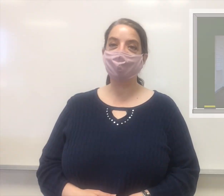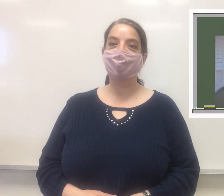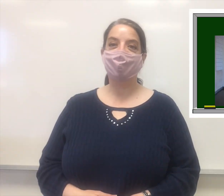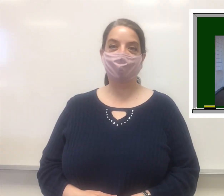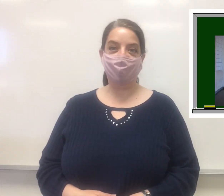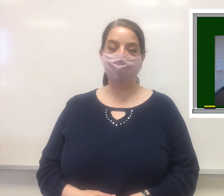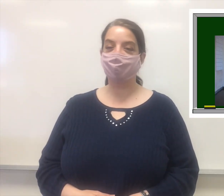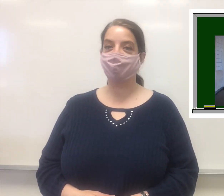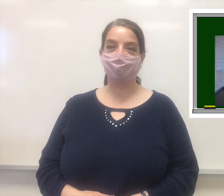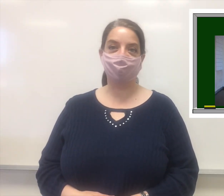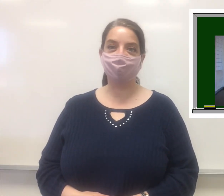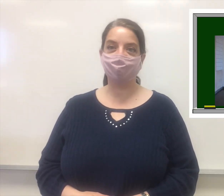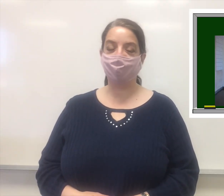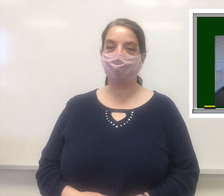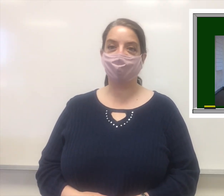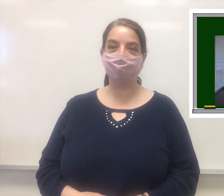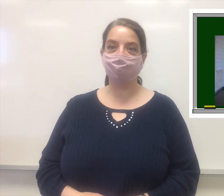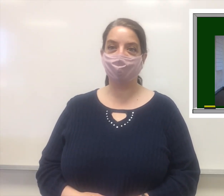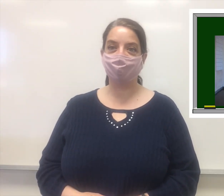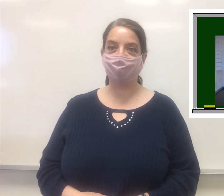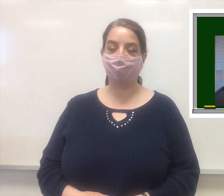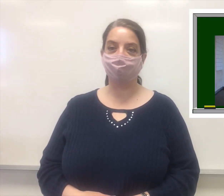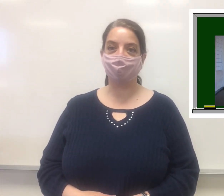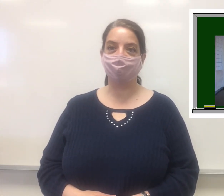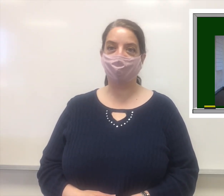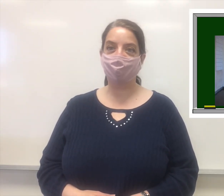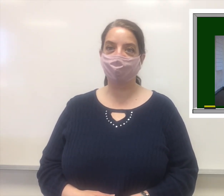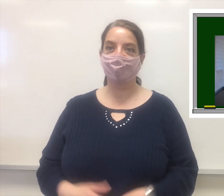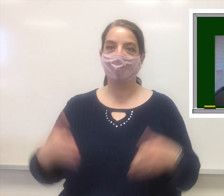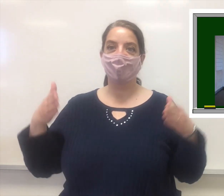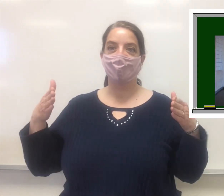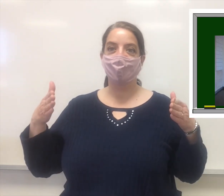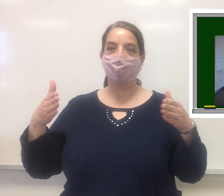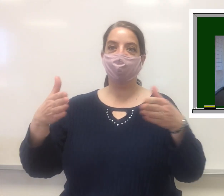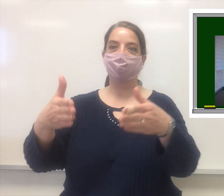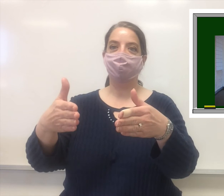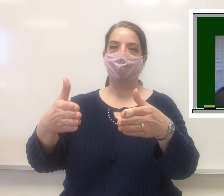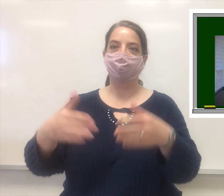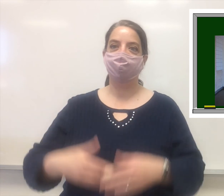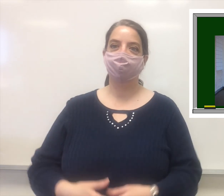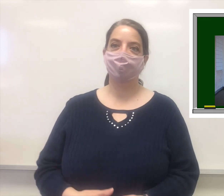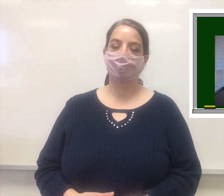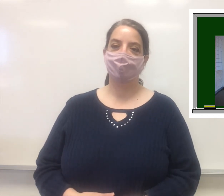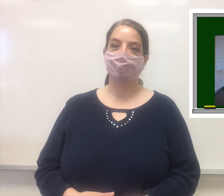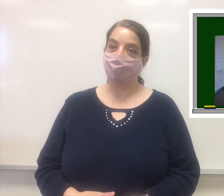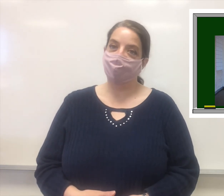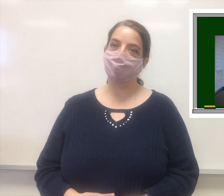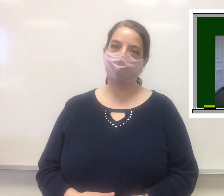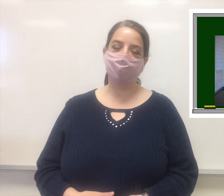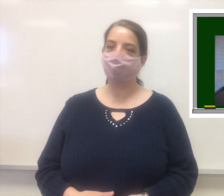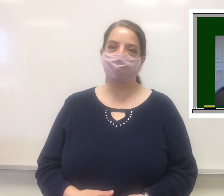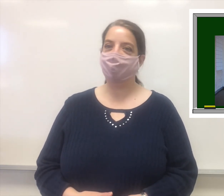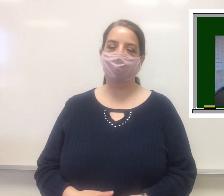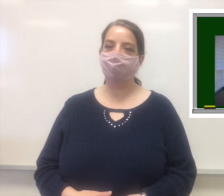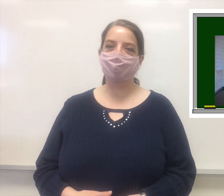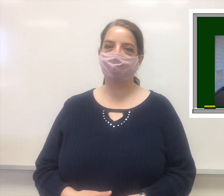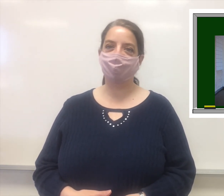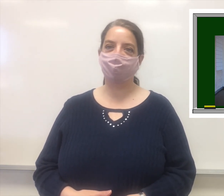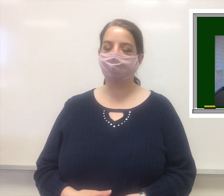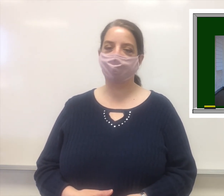And now, this is the hardest sign in all of American Sign Language. Are you ready? Hallway. I know it's hard. I know you can't imagine where that comes from. I